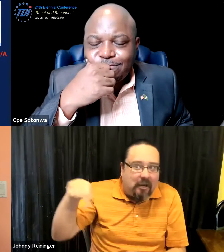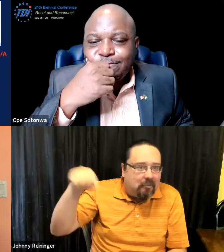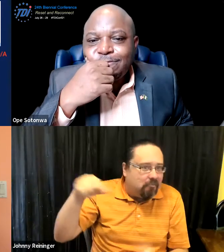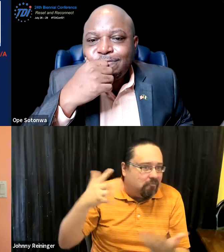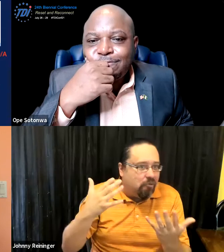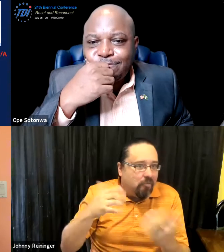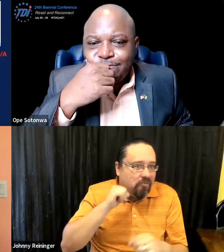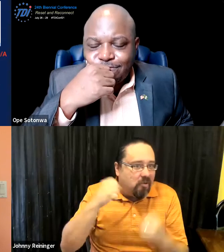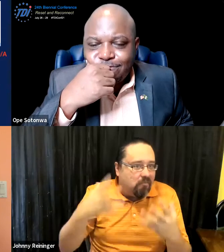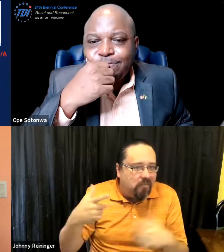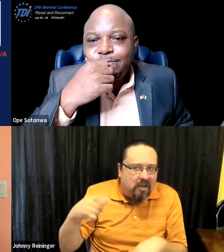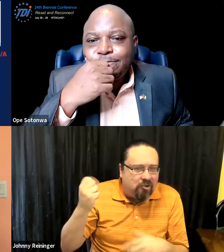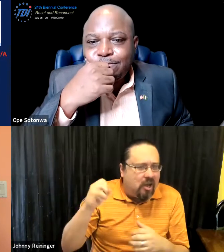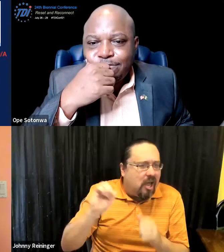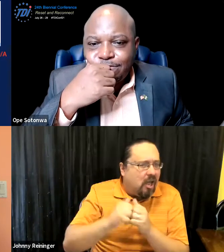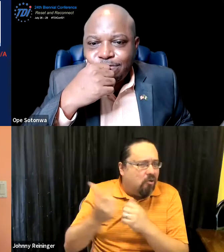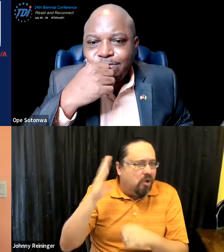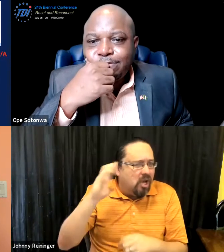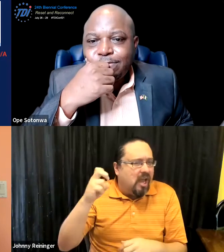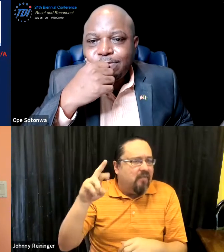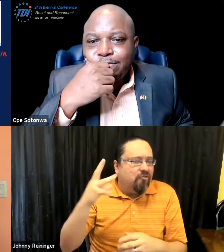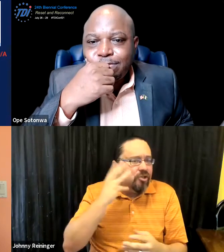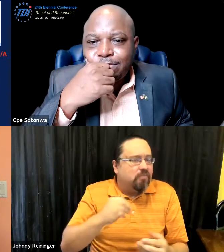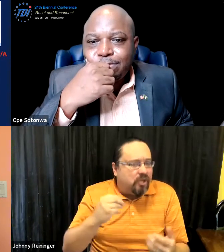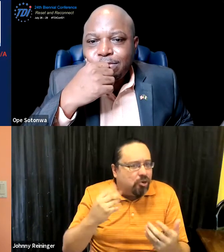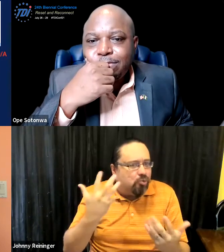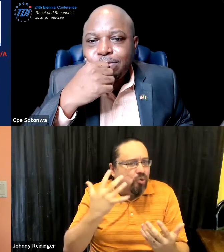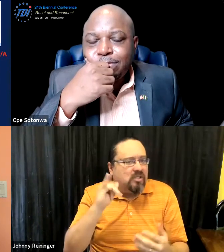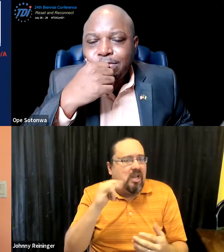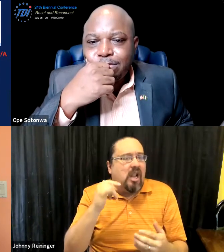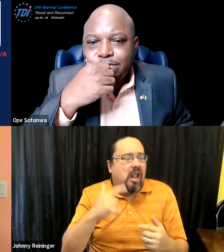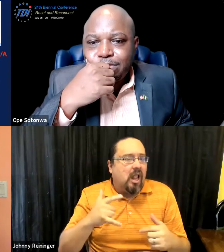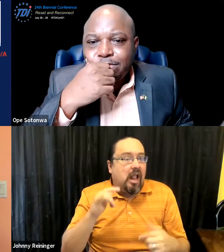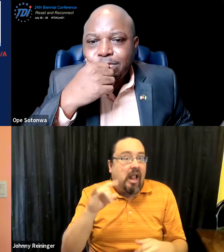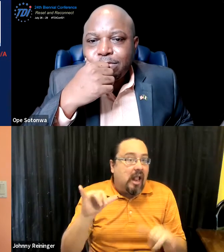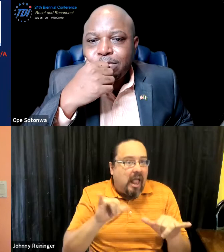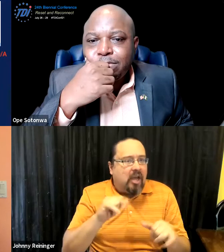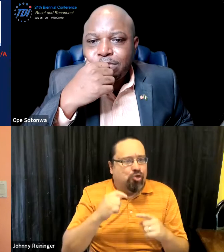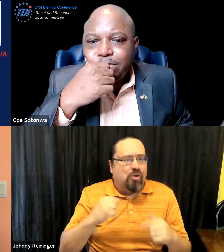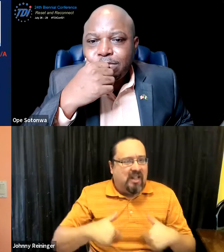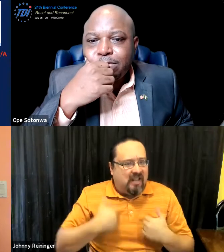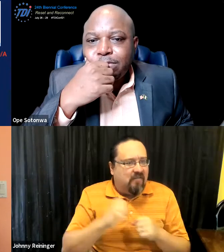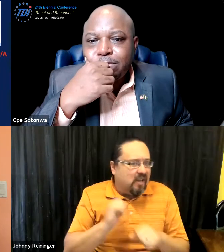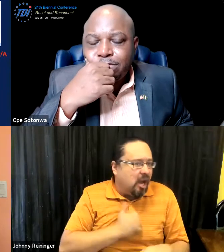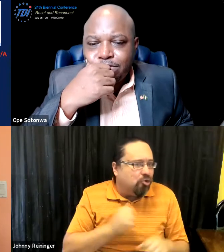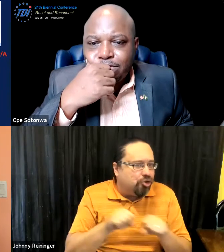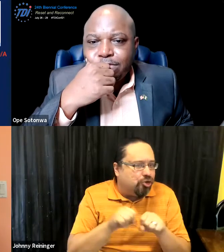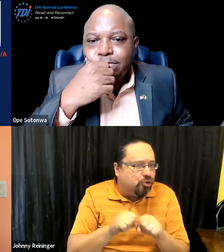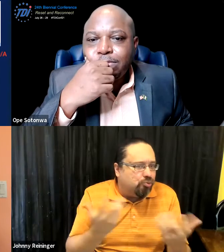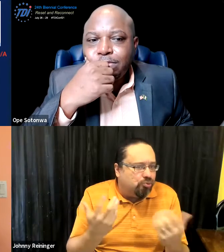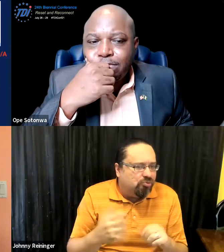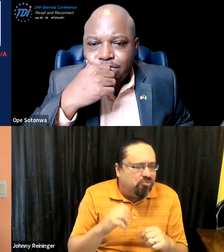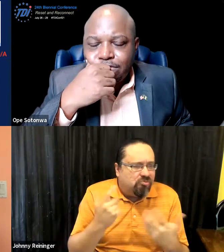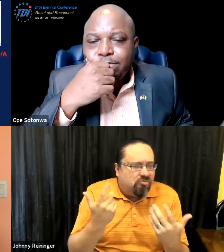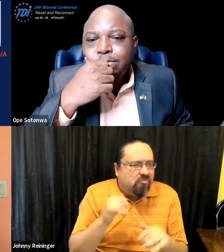Indigenous people who would be even in their state, probably. And so how would they ever even experience what it's like to